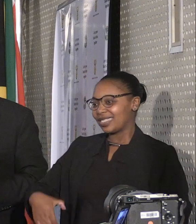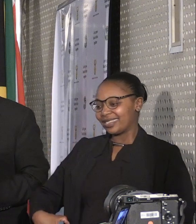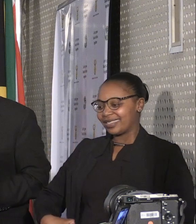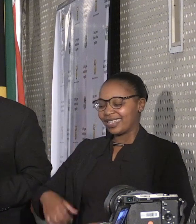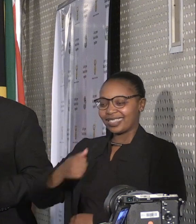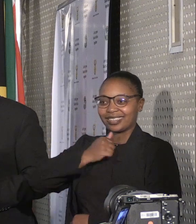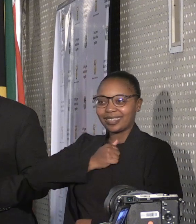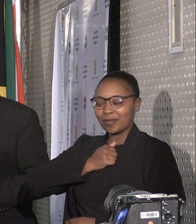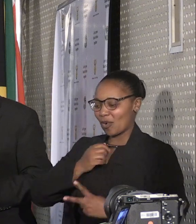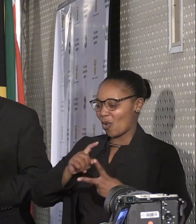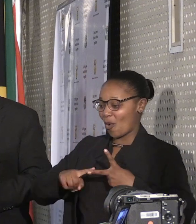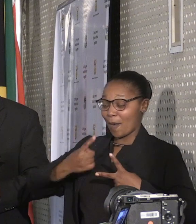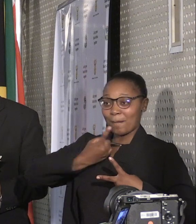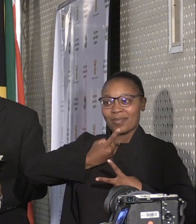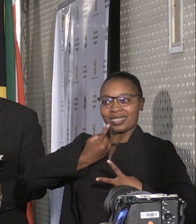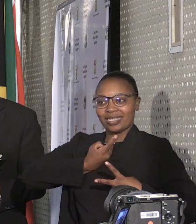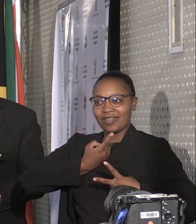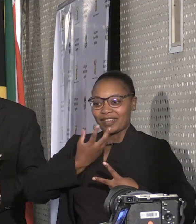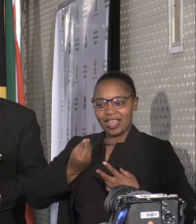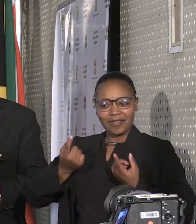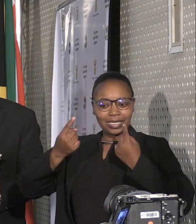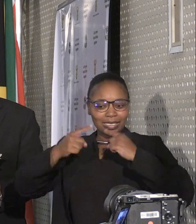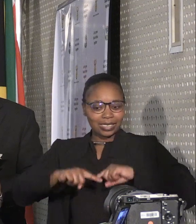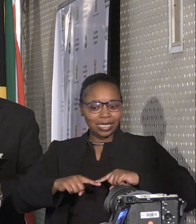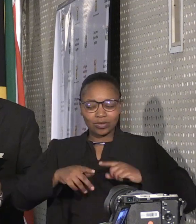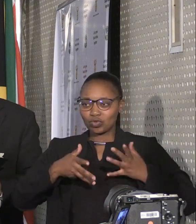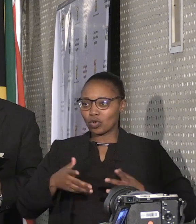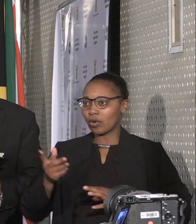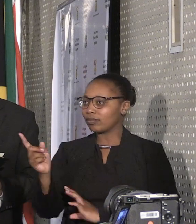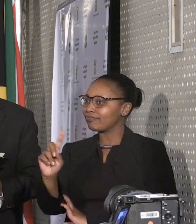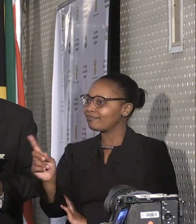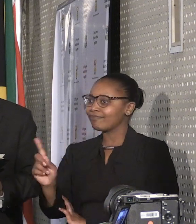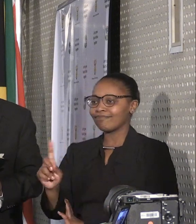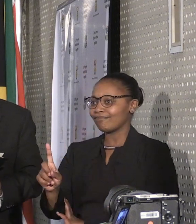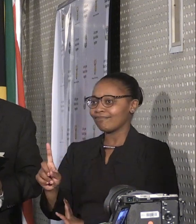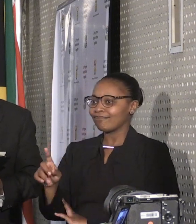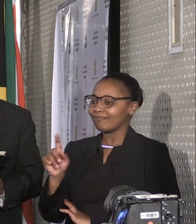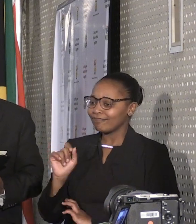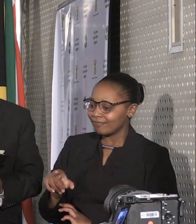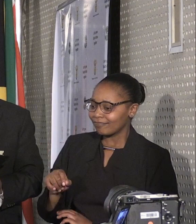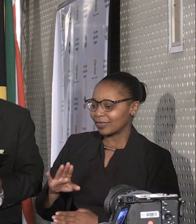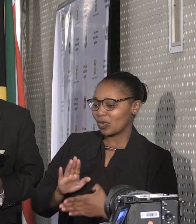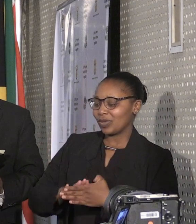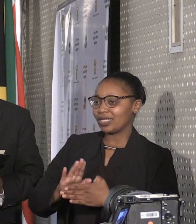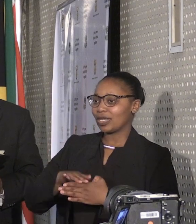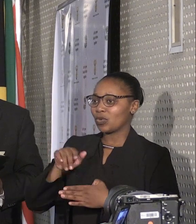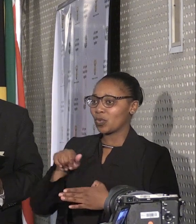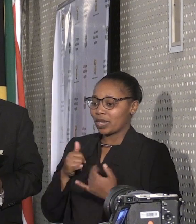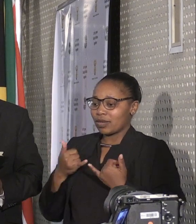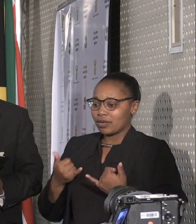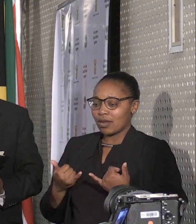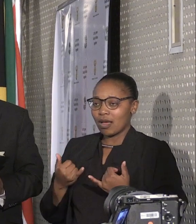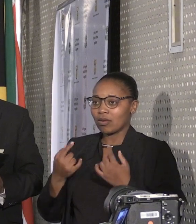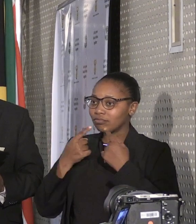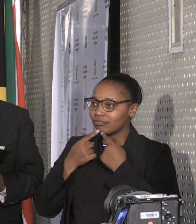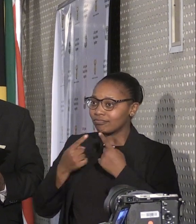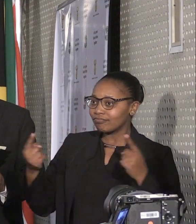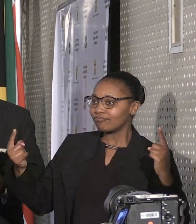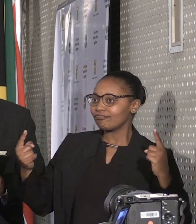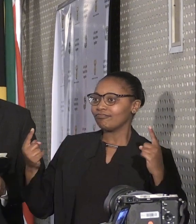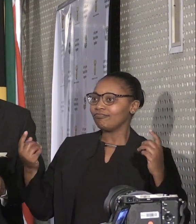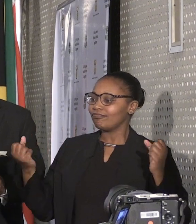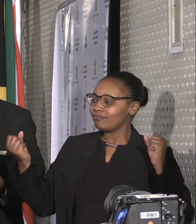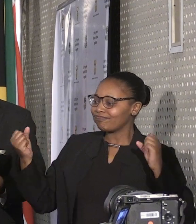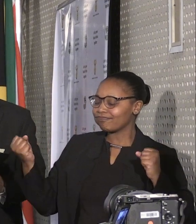have got that deal. That's why we are intervening now decisively, so that the Postbank becomes